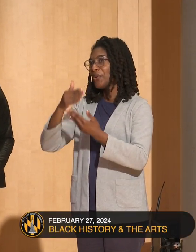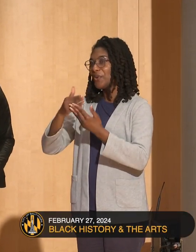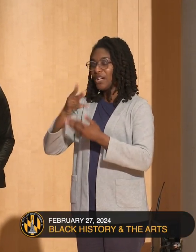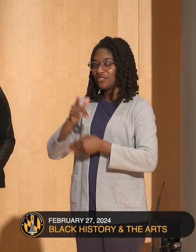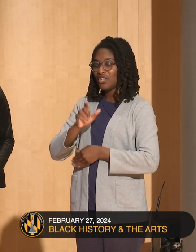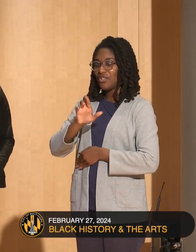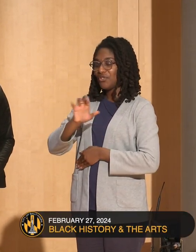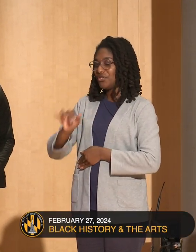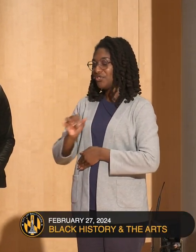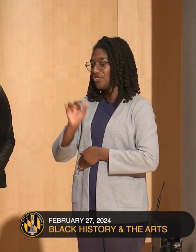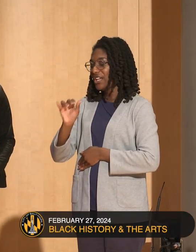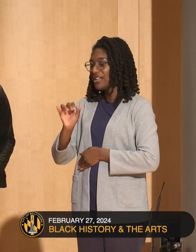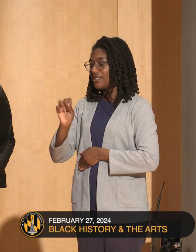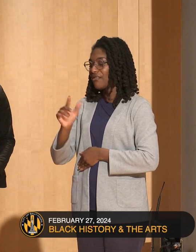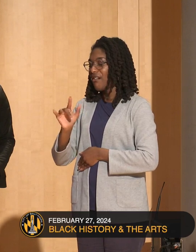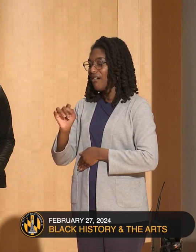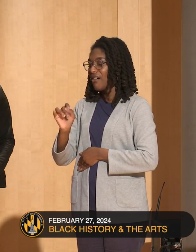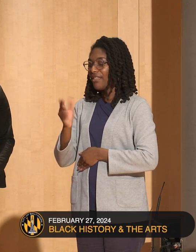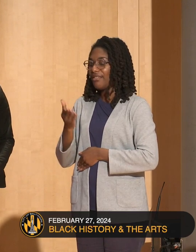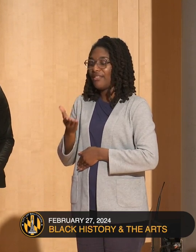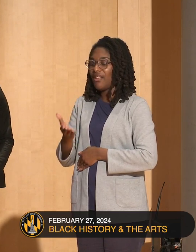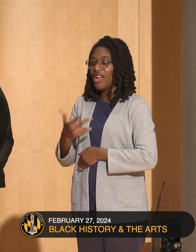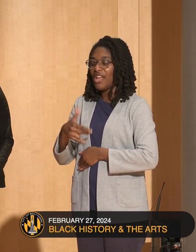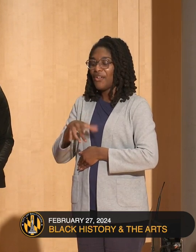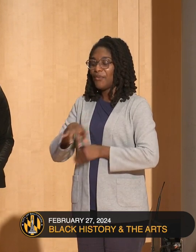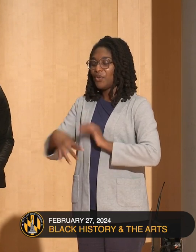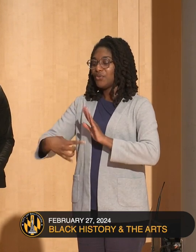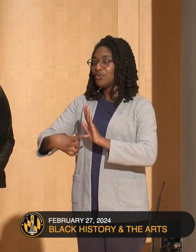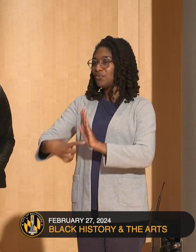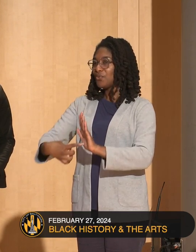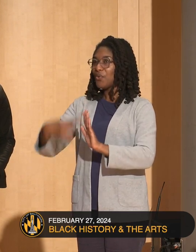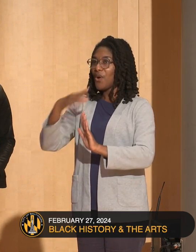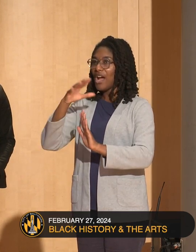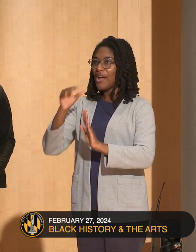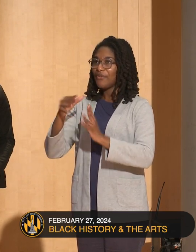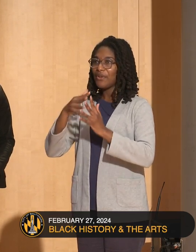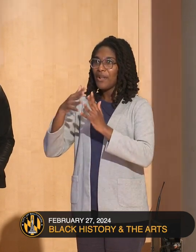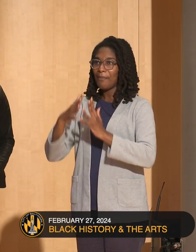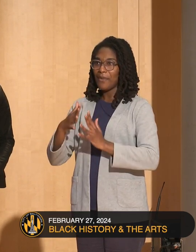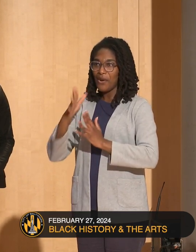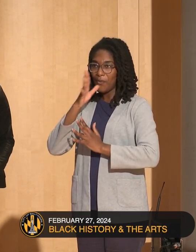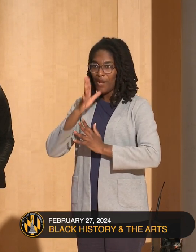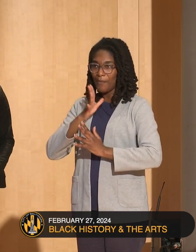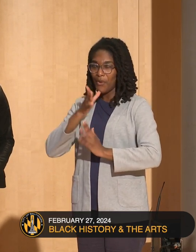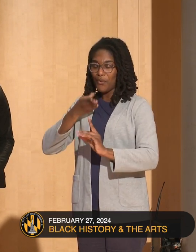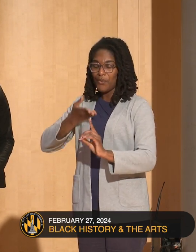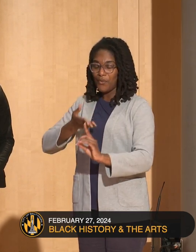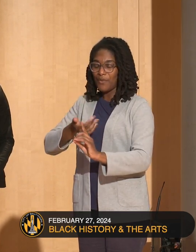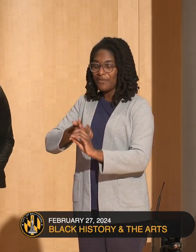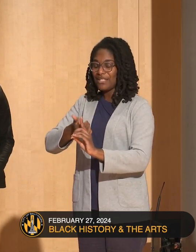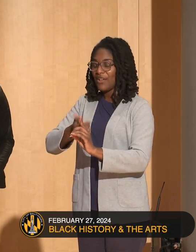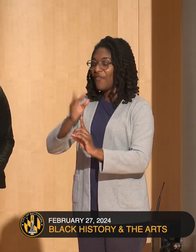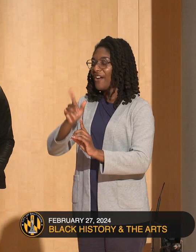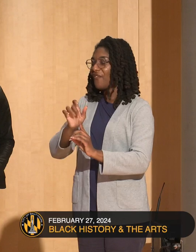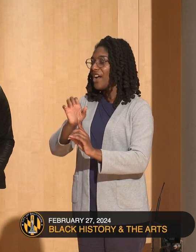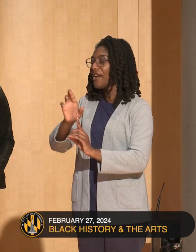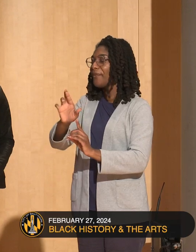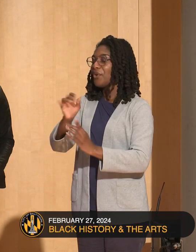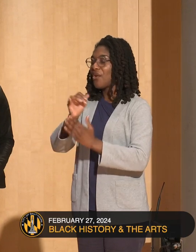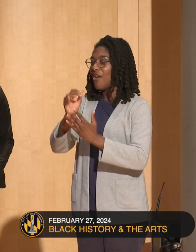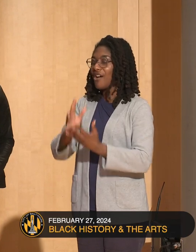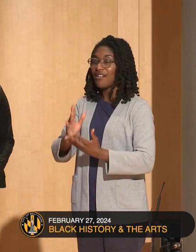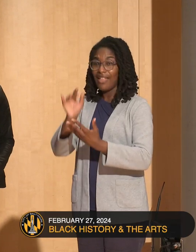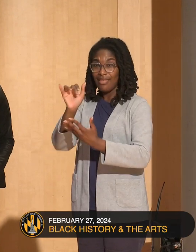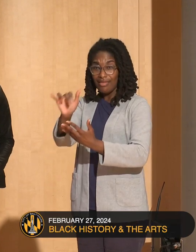in the exhibit, and we feature African-American women who are fiber artists. So please come back. The exhibit will